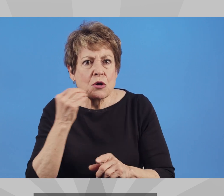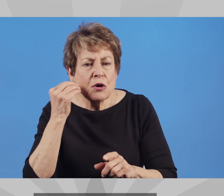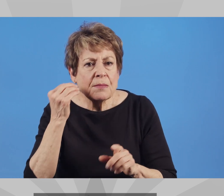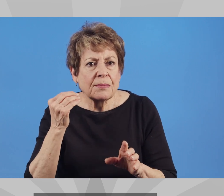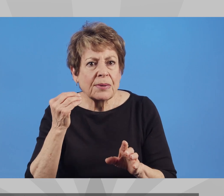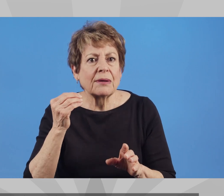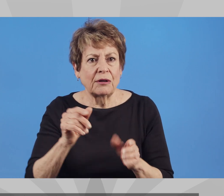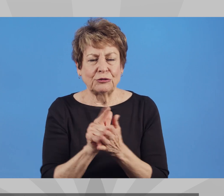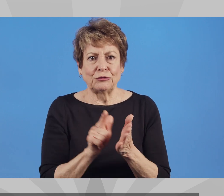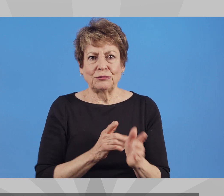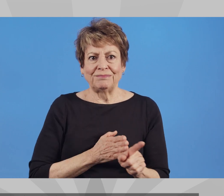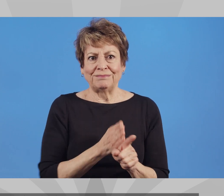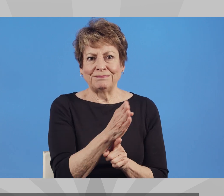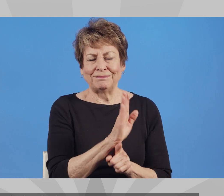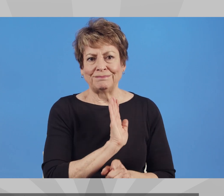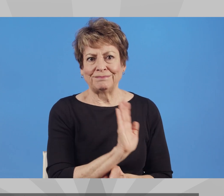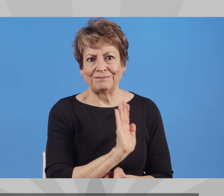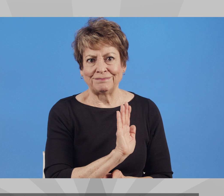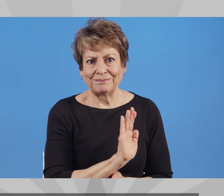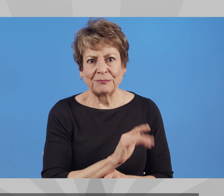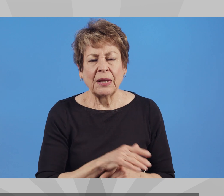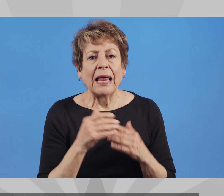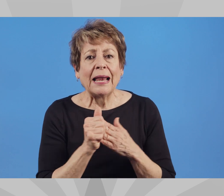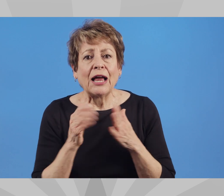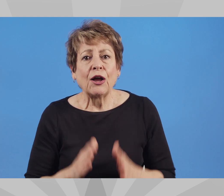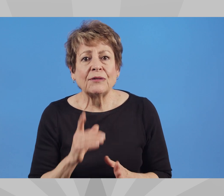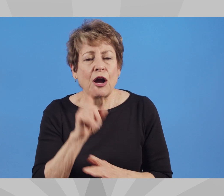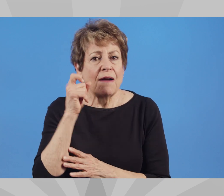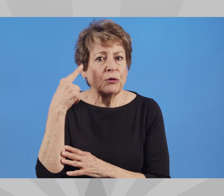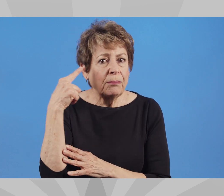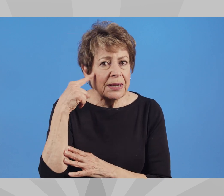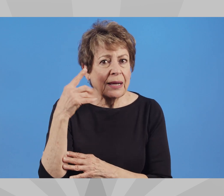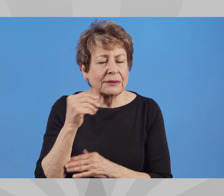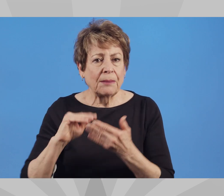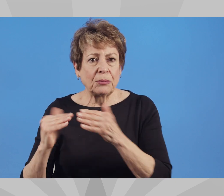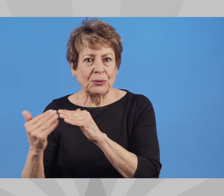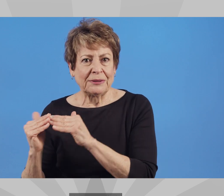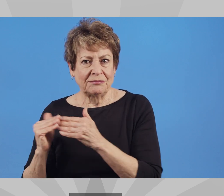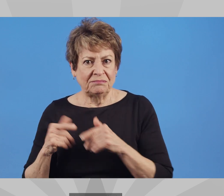attorney, and a leader in government and community.